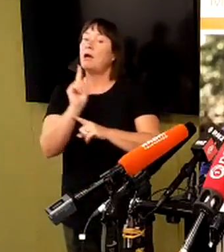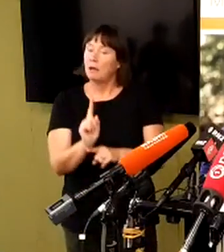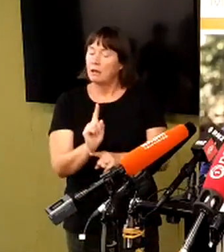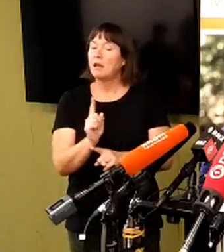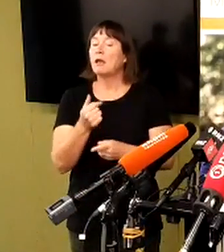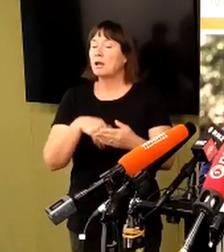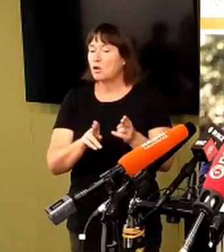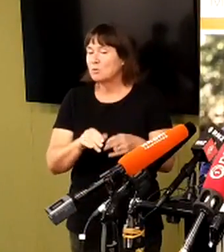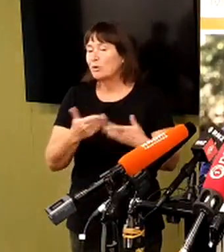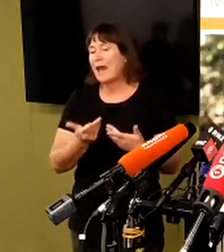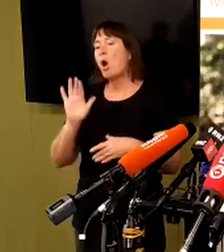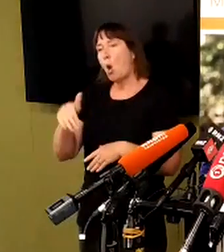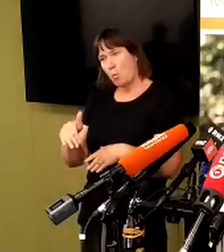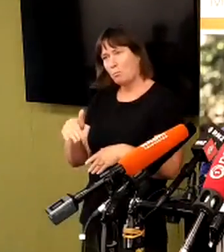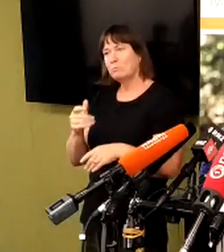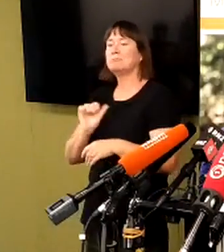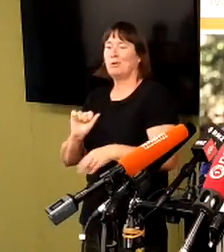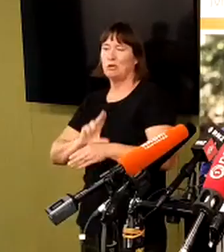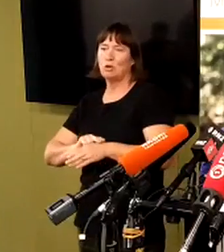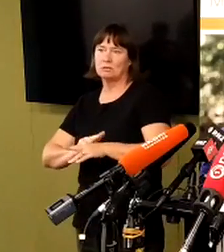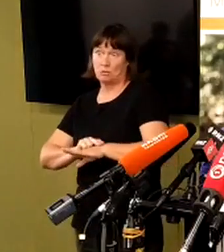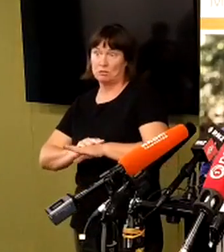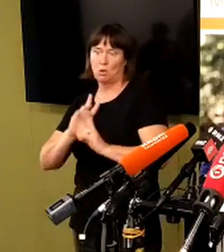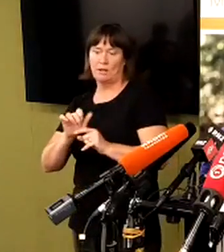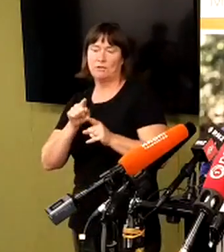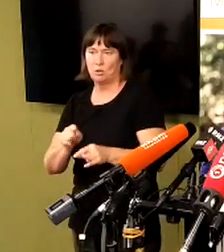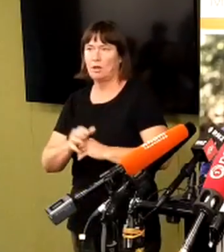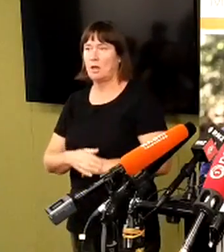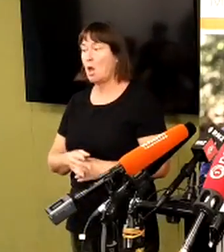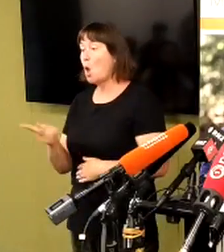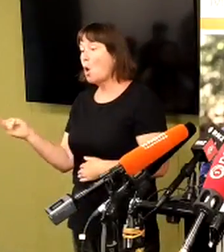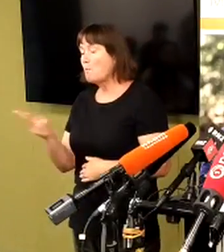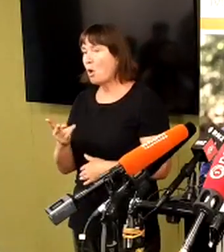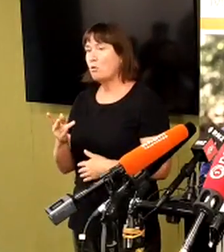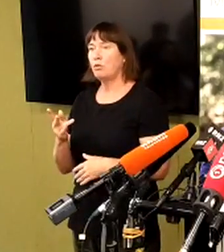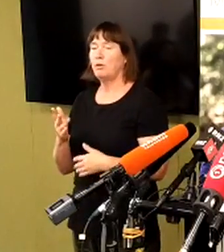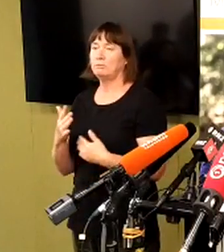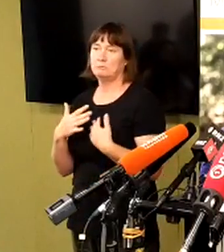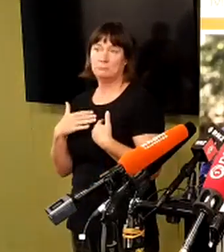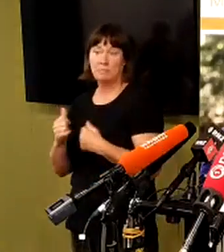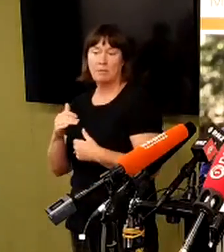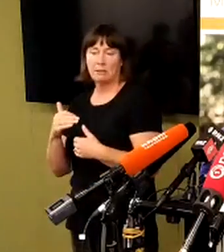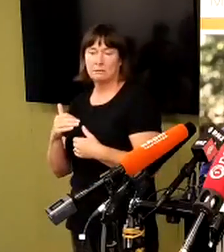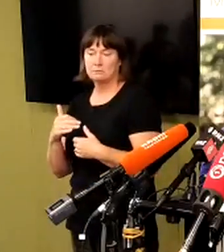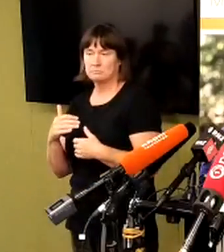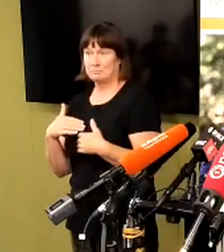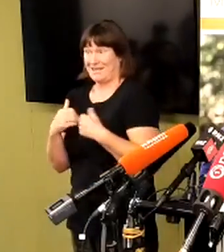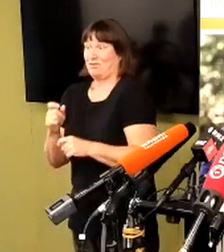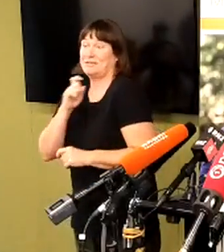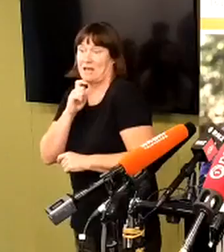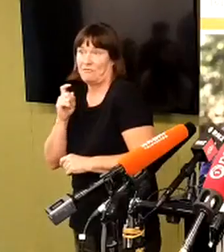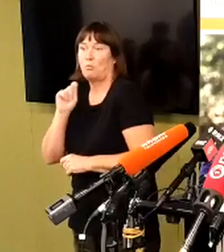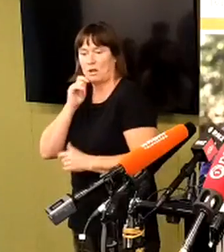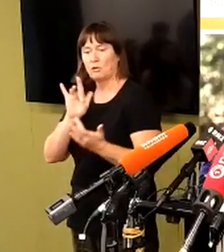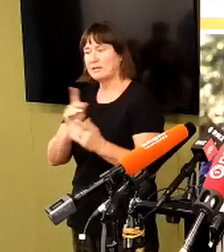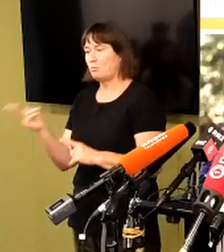GP. In both cases, public health staff remain in daily contact with both people and their families.